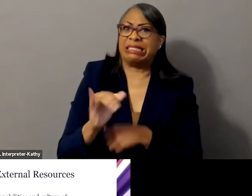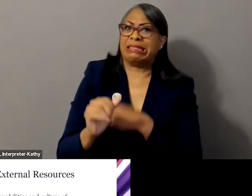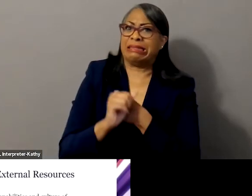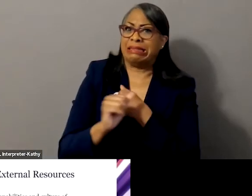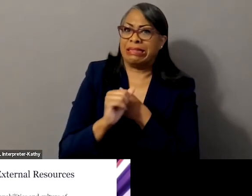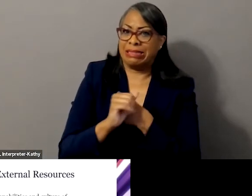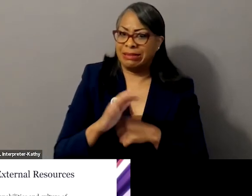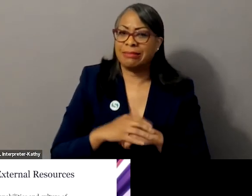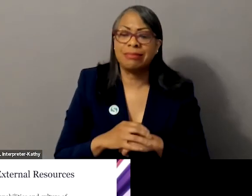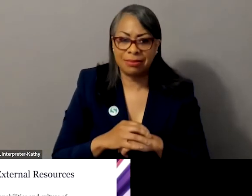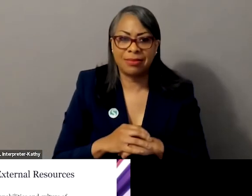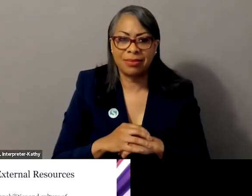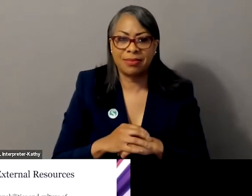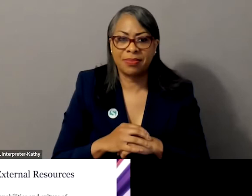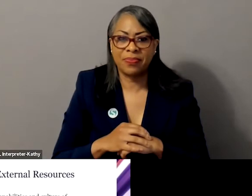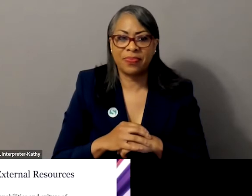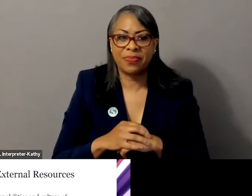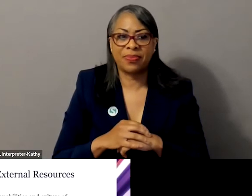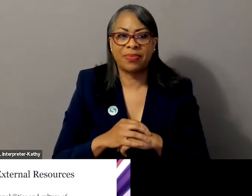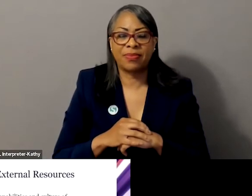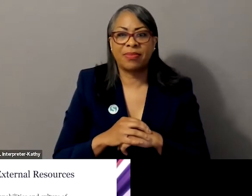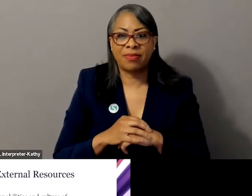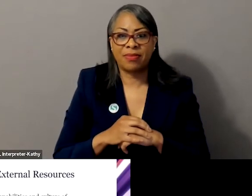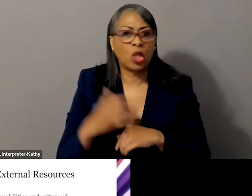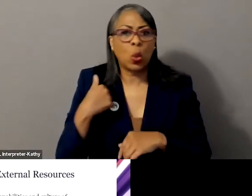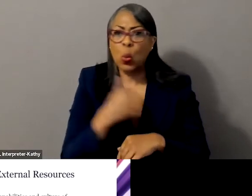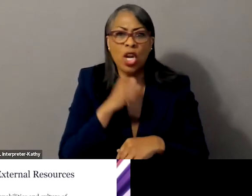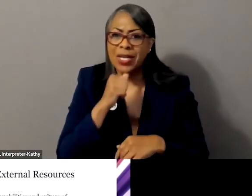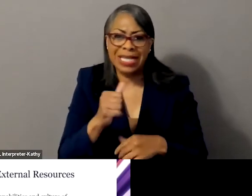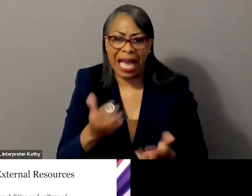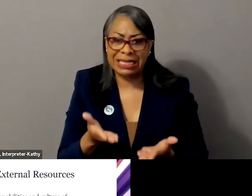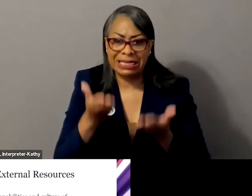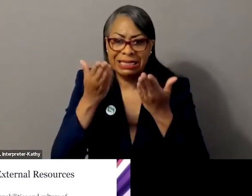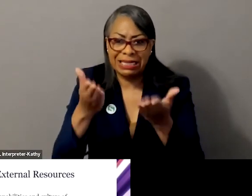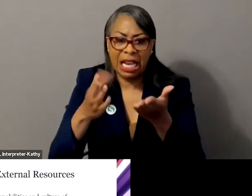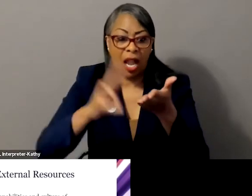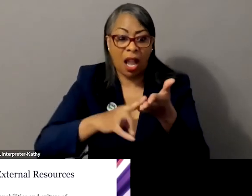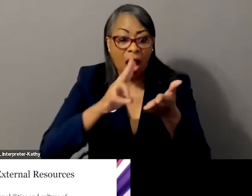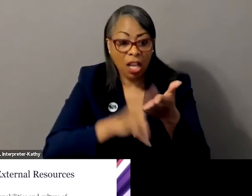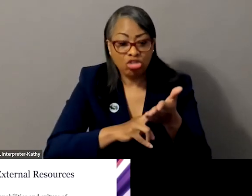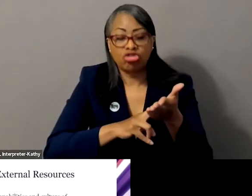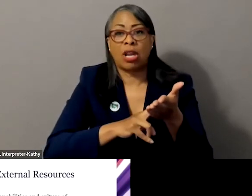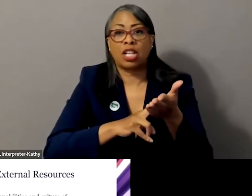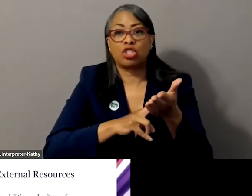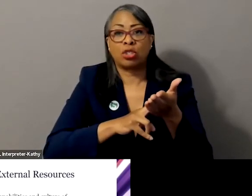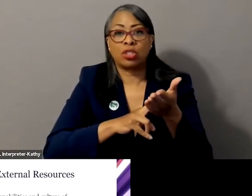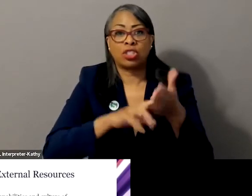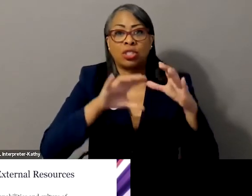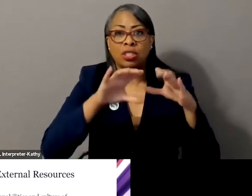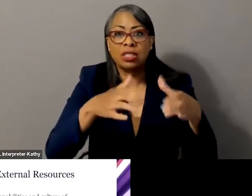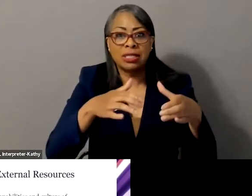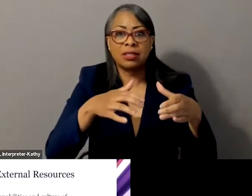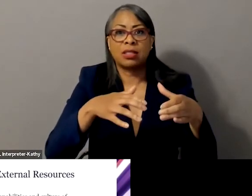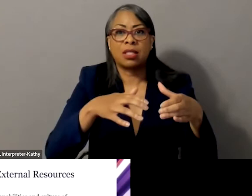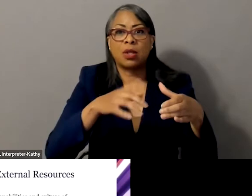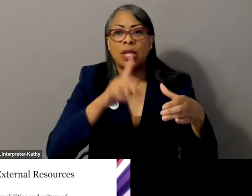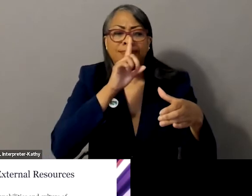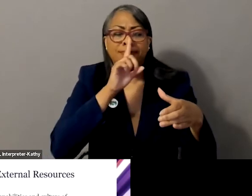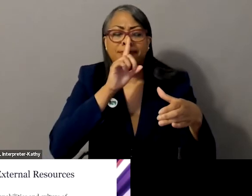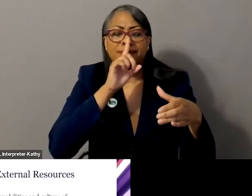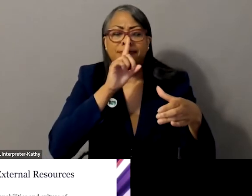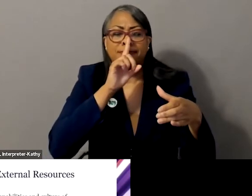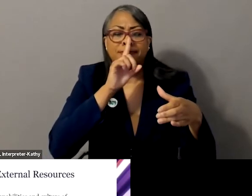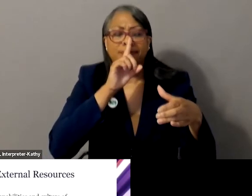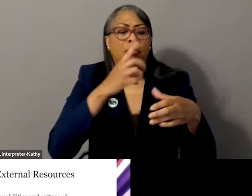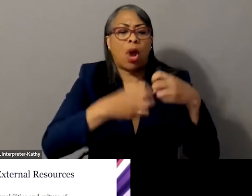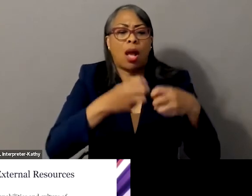line. So we're not suggesting that contractors are necessarily a problem, but it needs to be